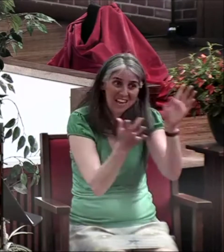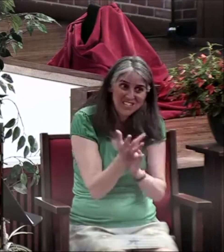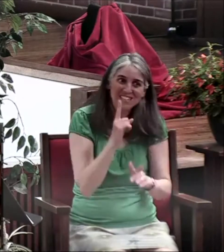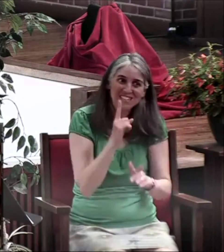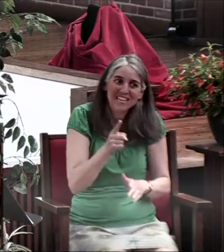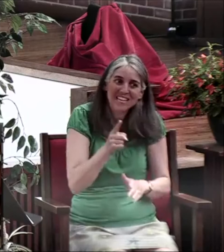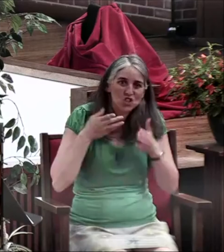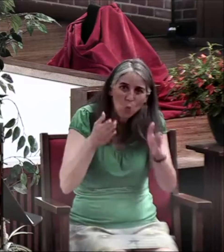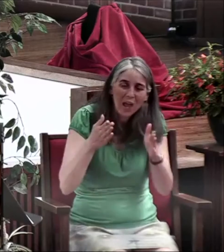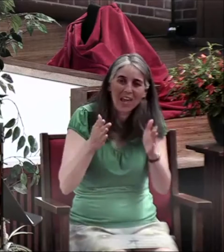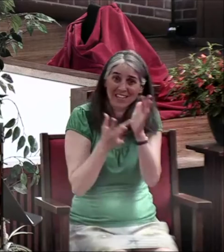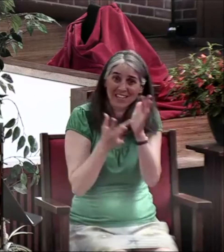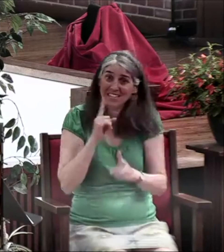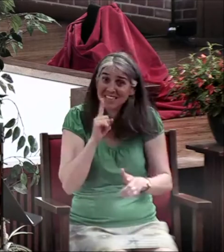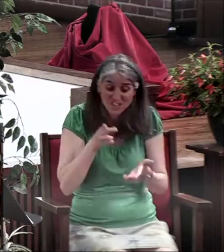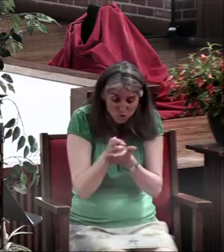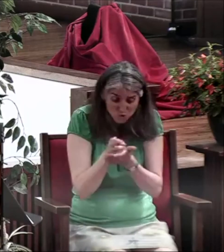the truth, and Jesus is the life."